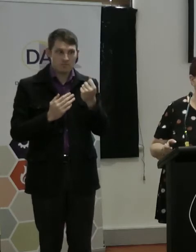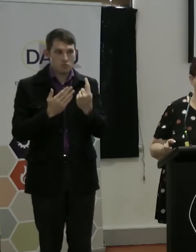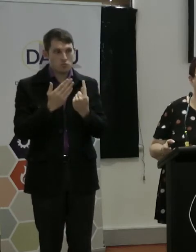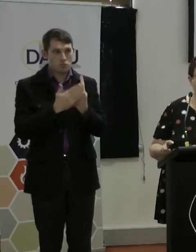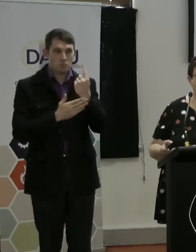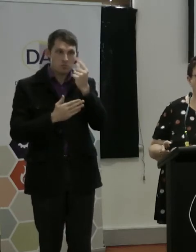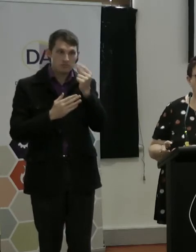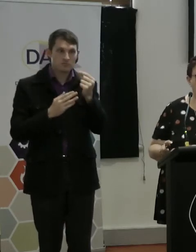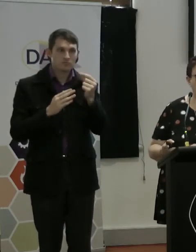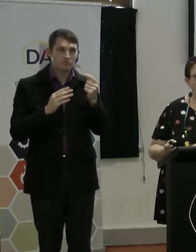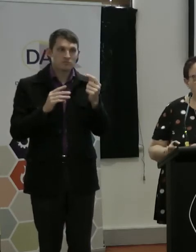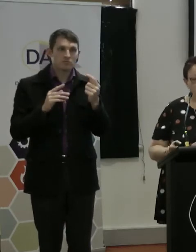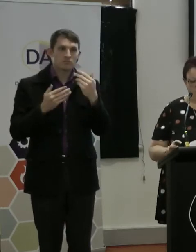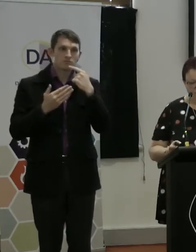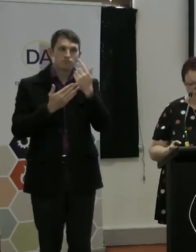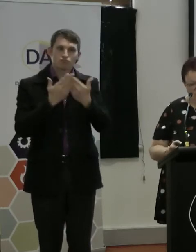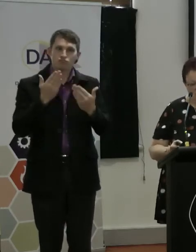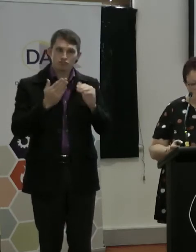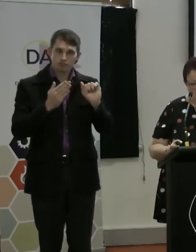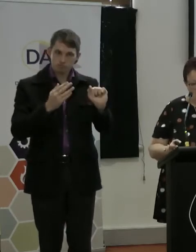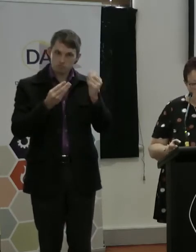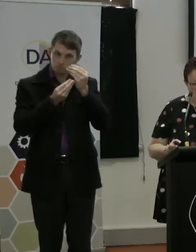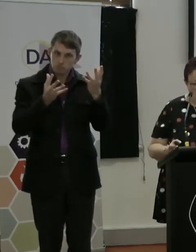and hopefully seek redress.